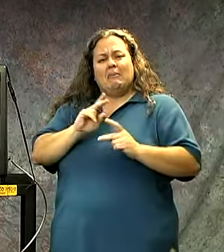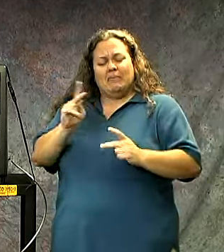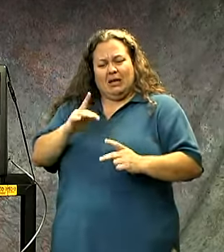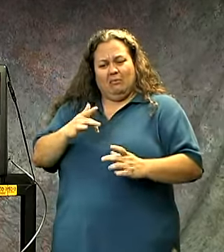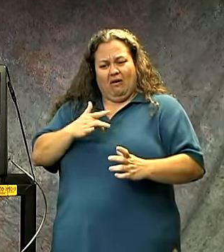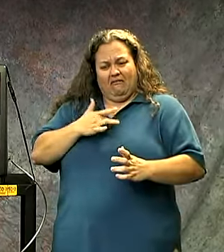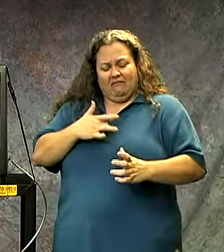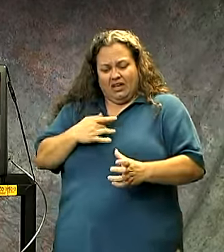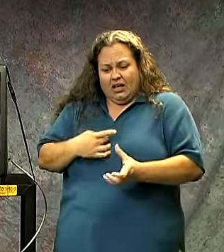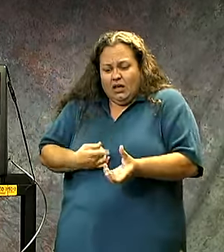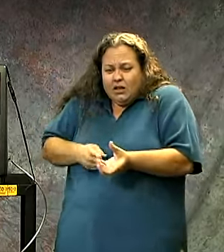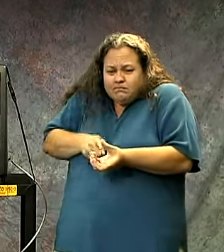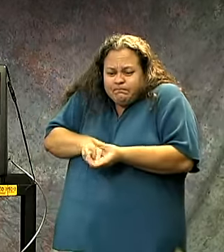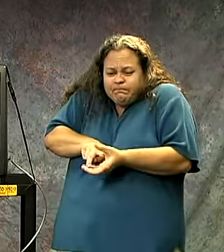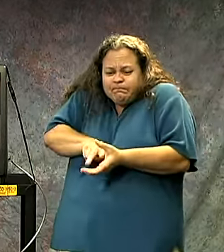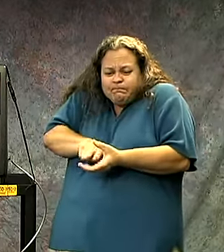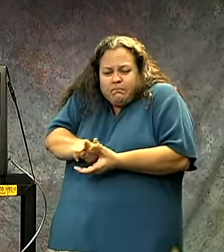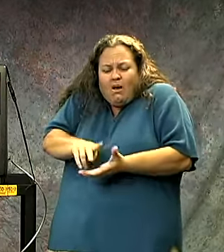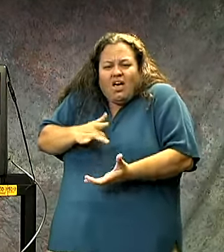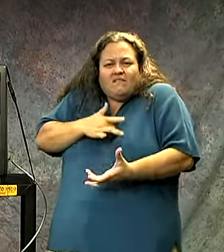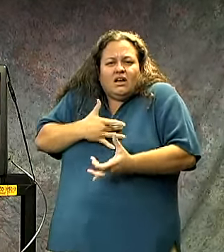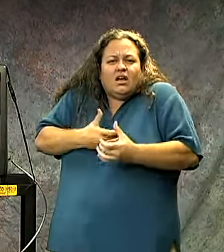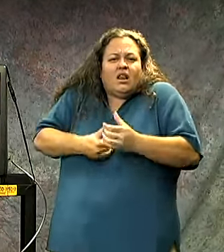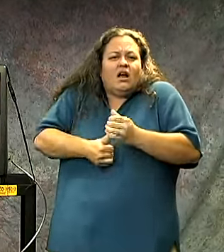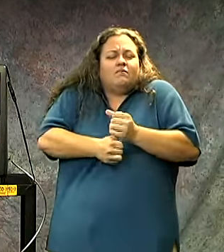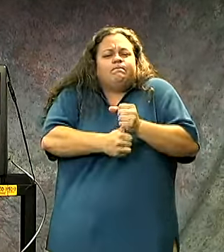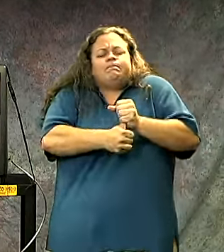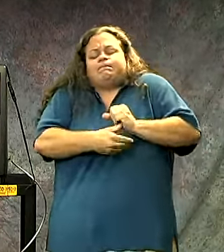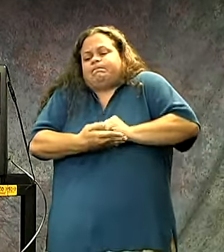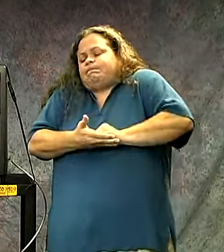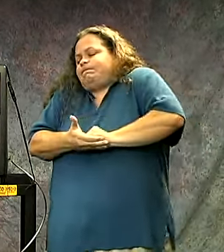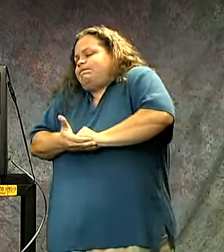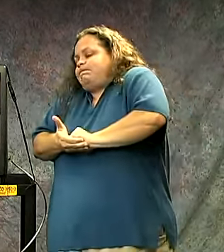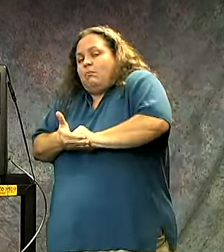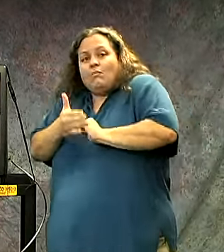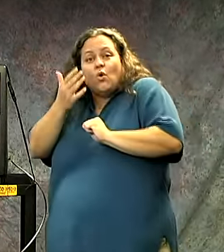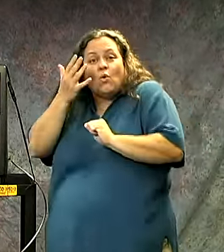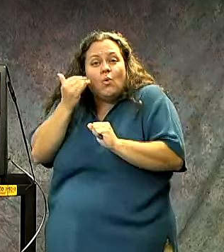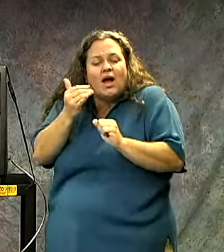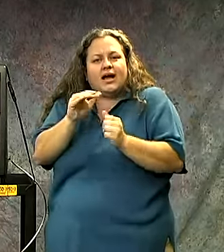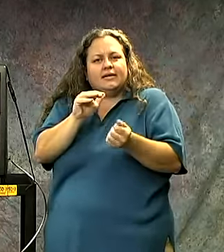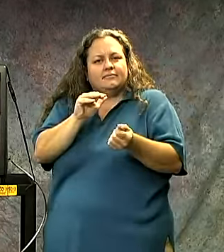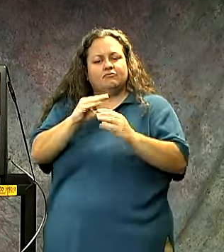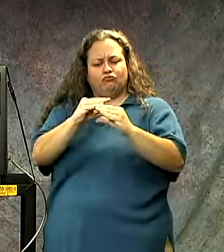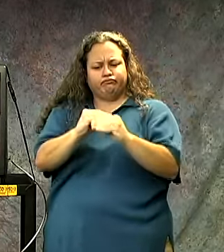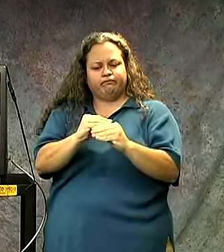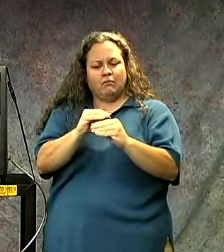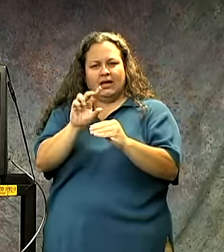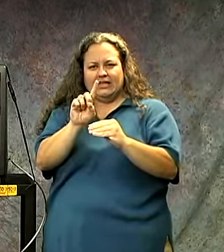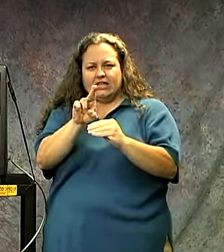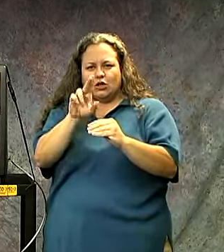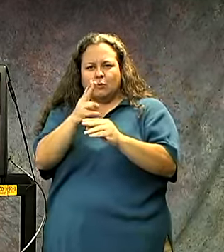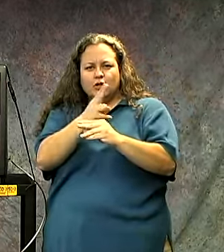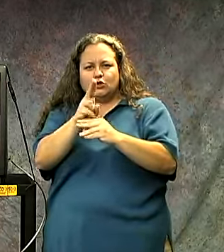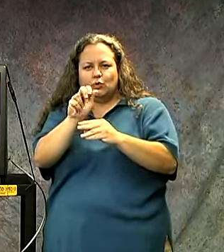fullness as if they're going to have a bowel movement. This is from the air that the doctor is putting in. He needs air to